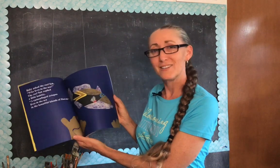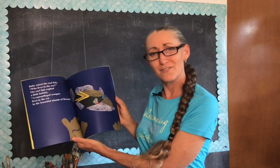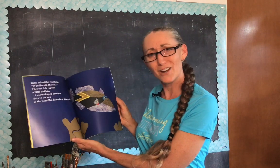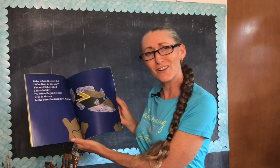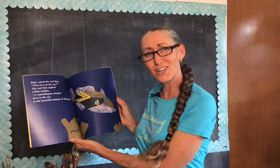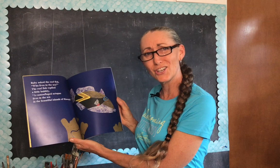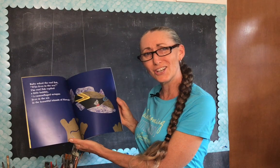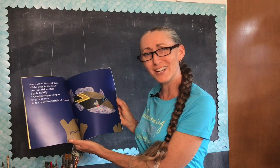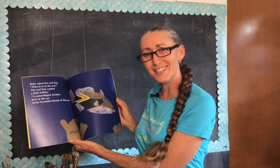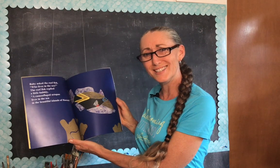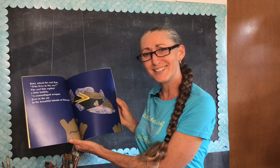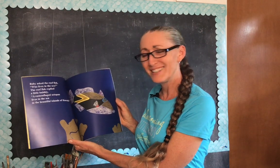Very good.